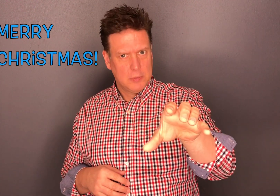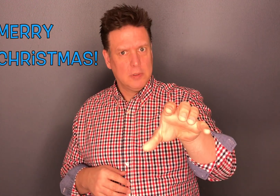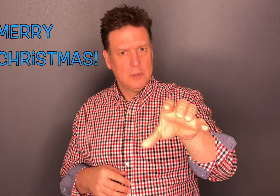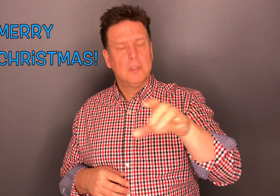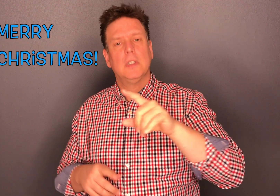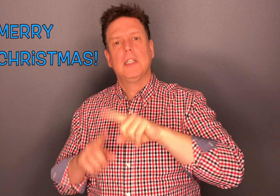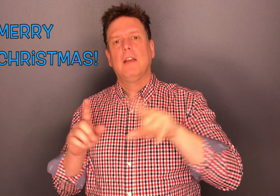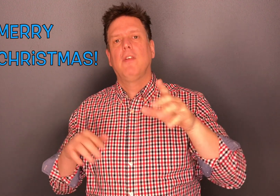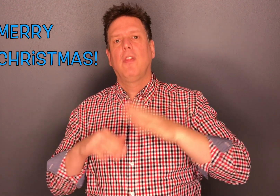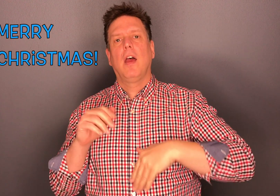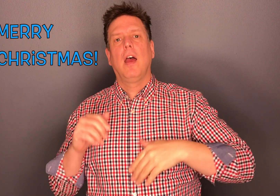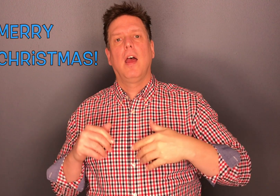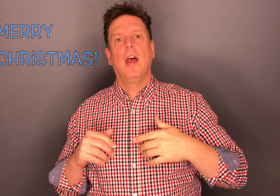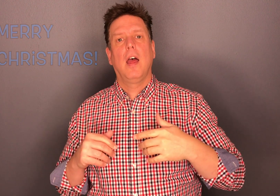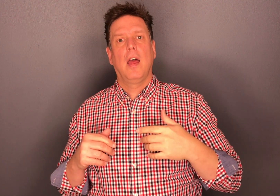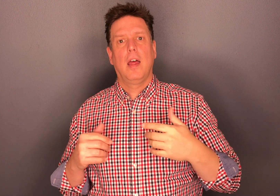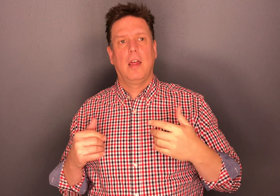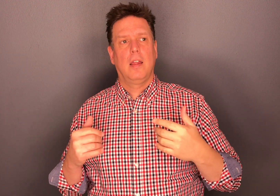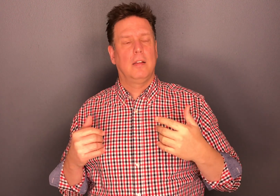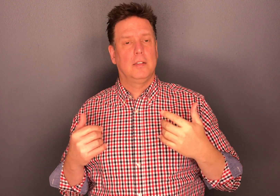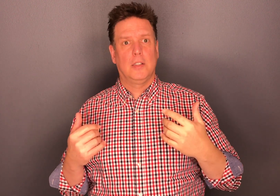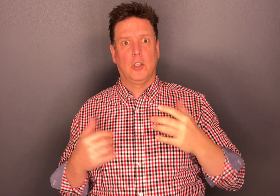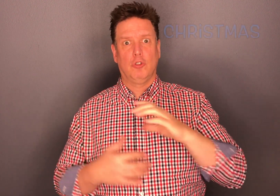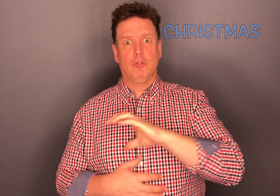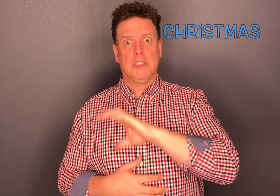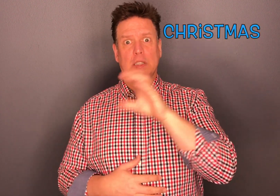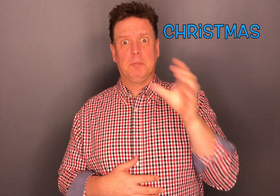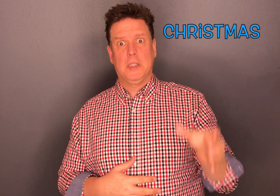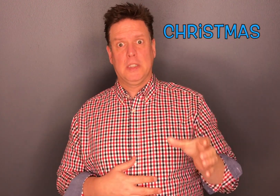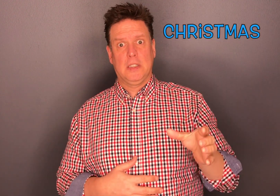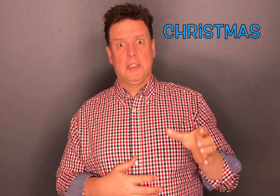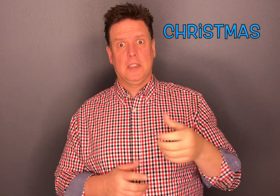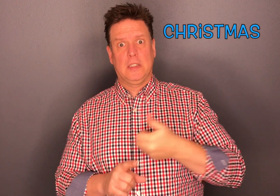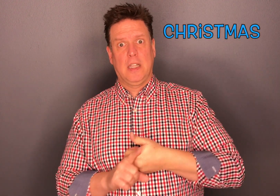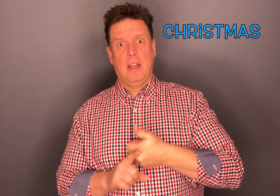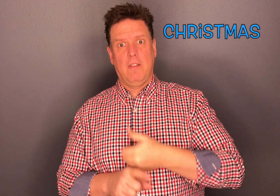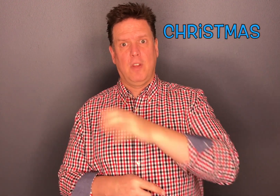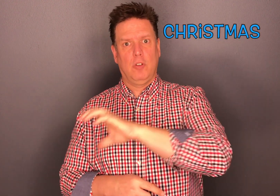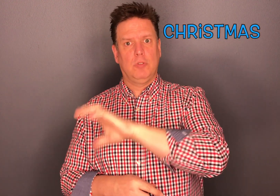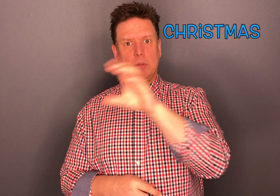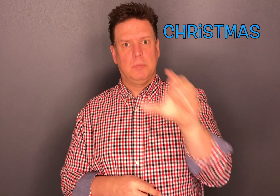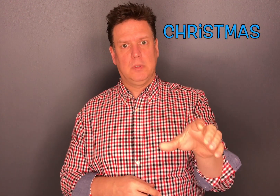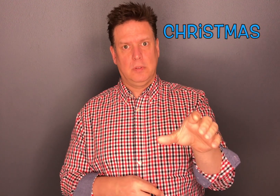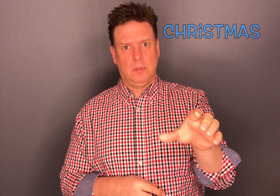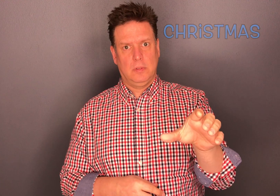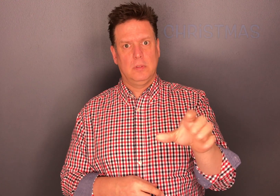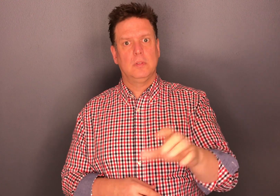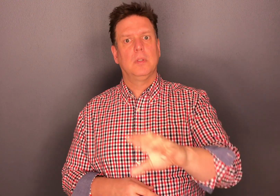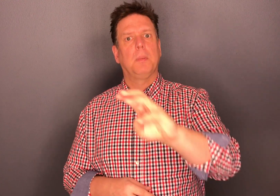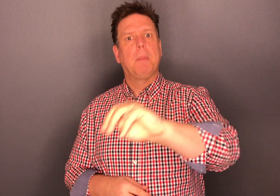this. Different than saying Christmas. Talking about Christmas.